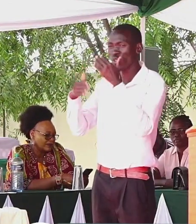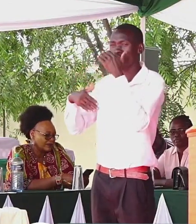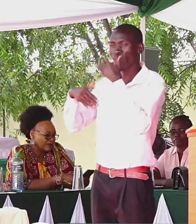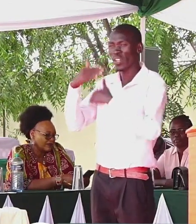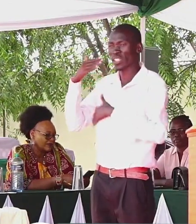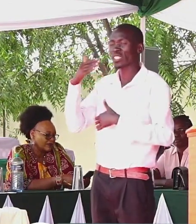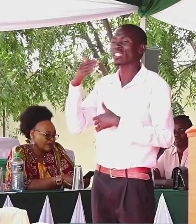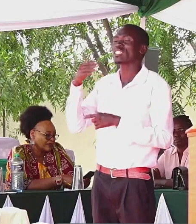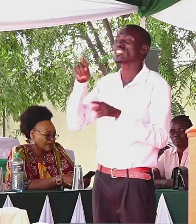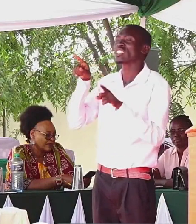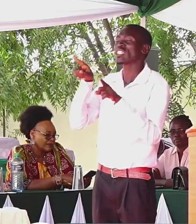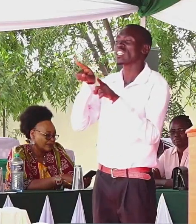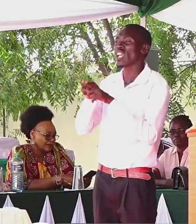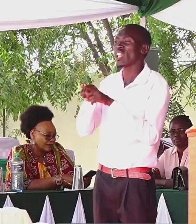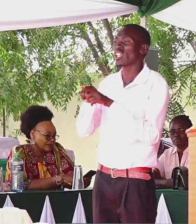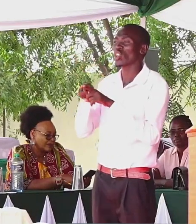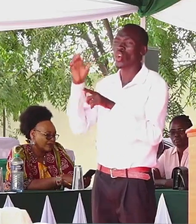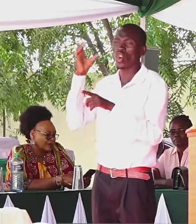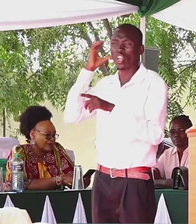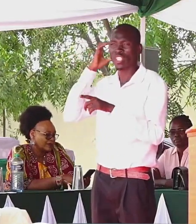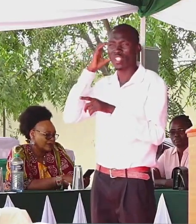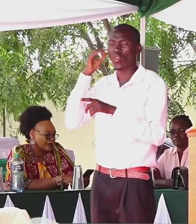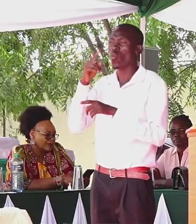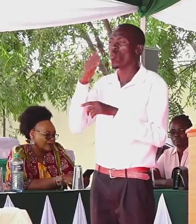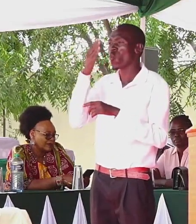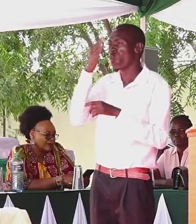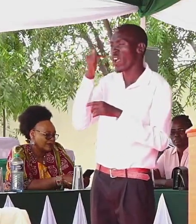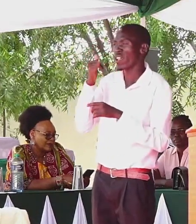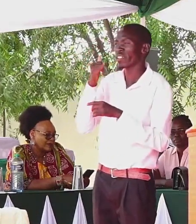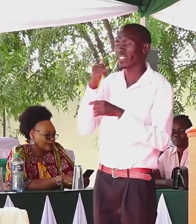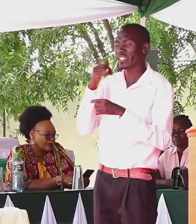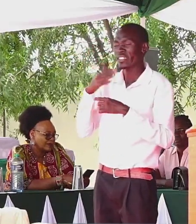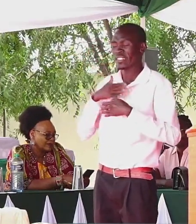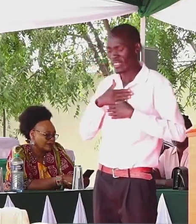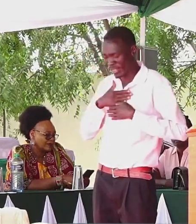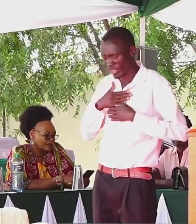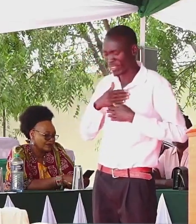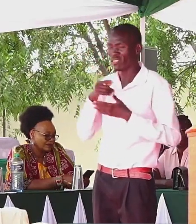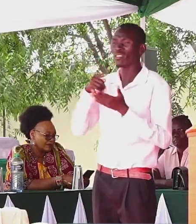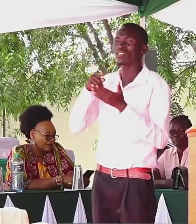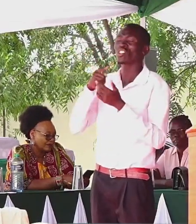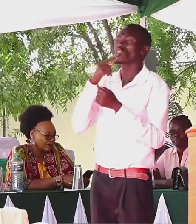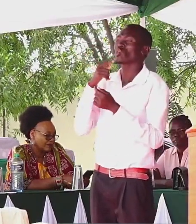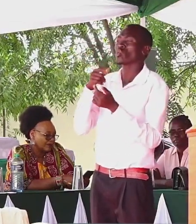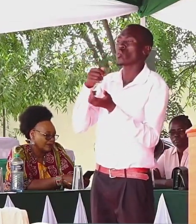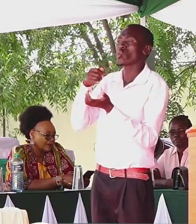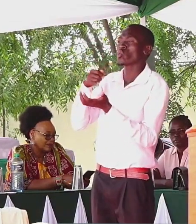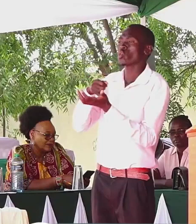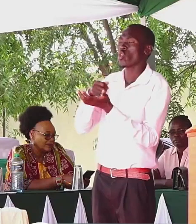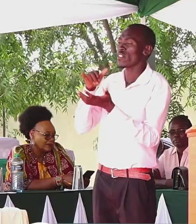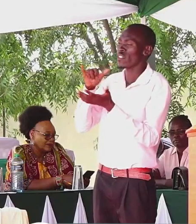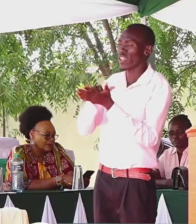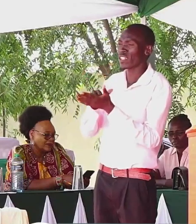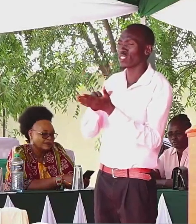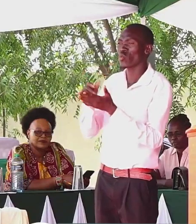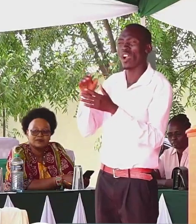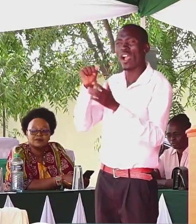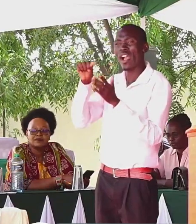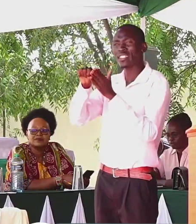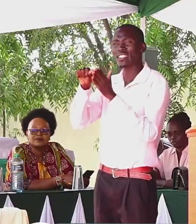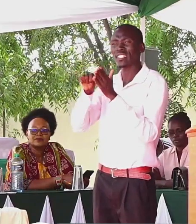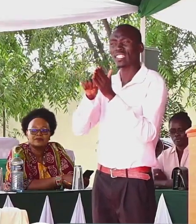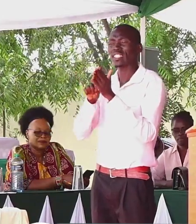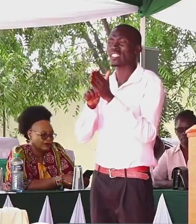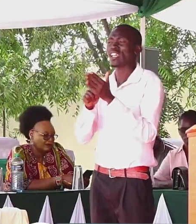colleges. Why I recognize all these people, Your Excellency, is to show that your agenda number 9